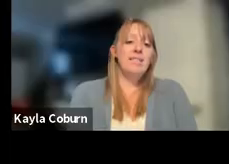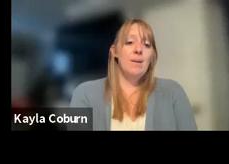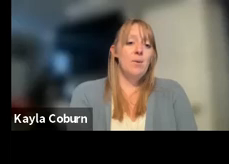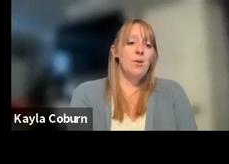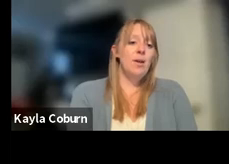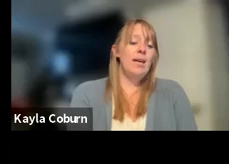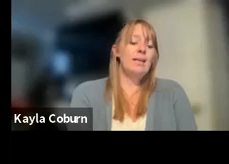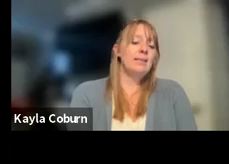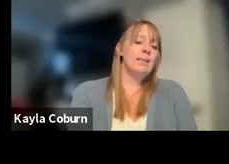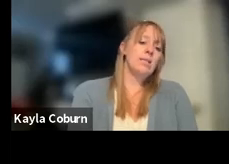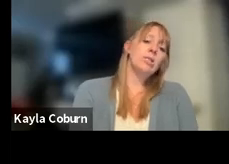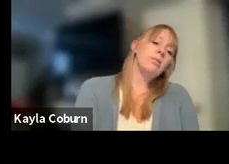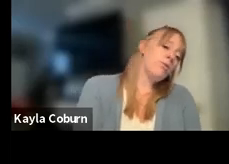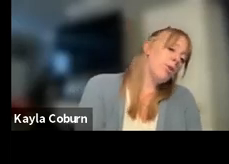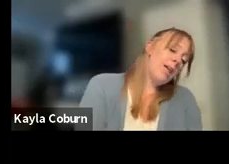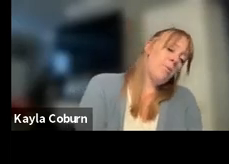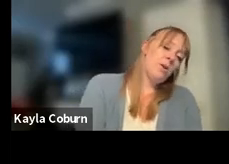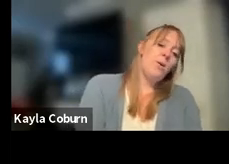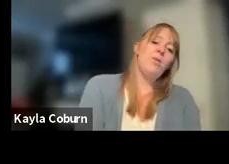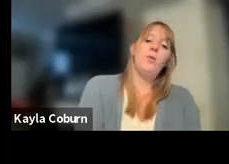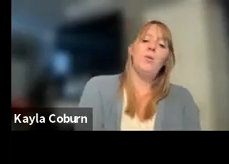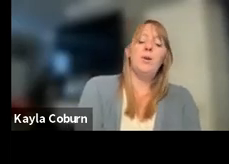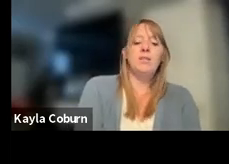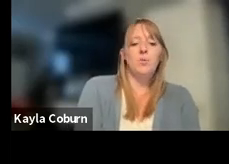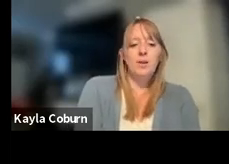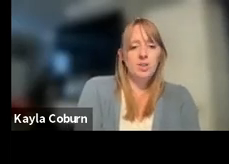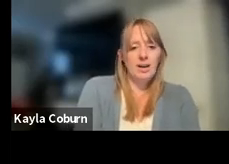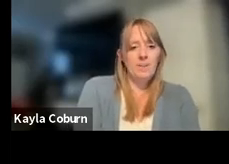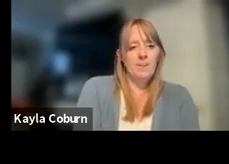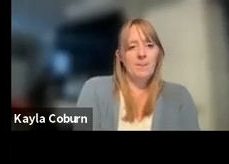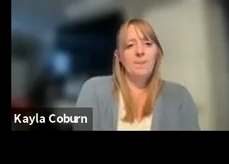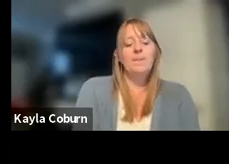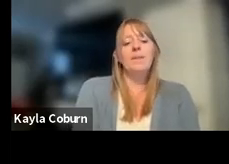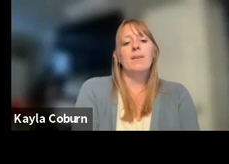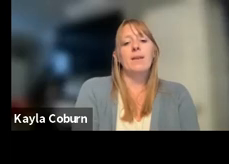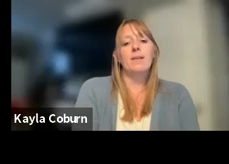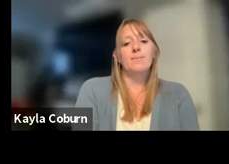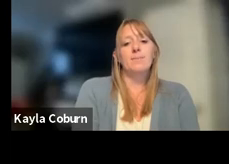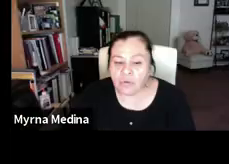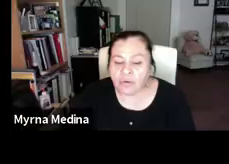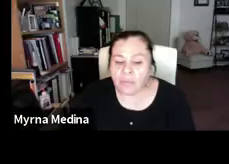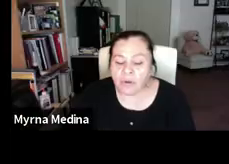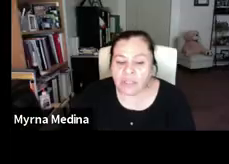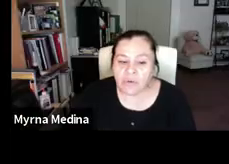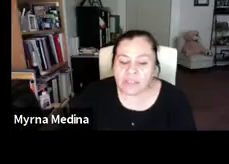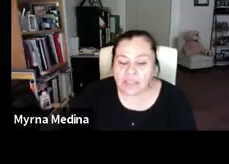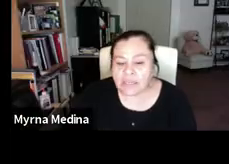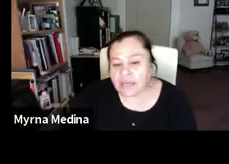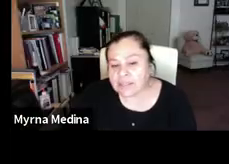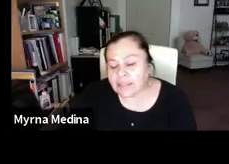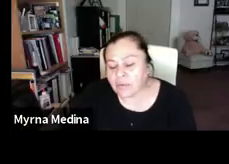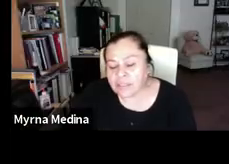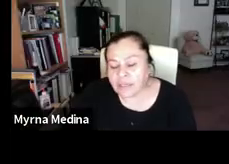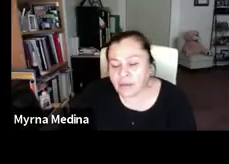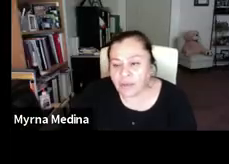Another example is this girl I work with who is in a wheelchair. Otro ejemplo que tengo es esta niña